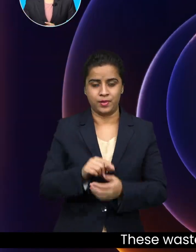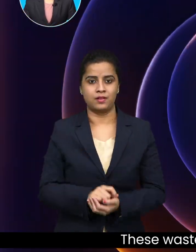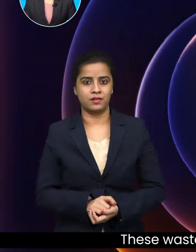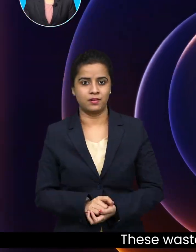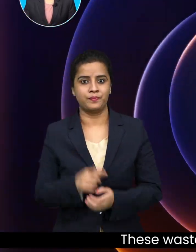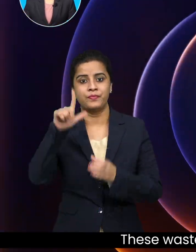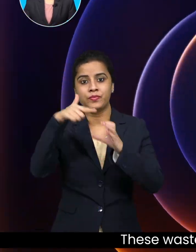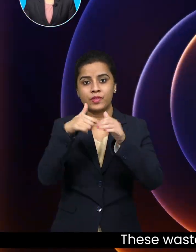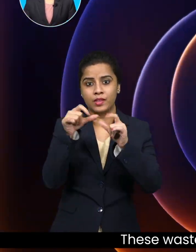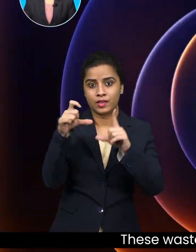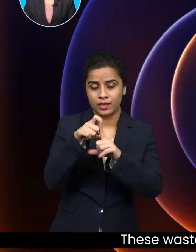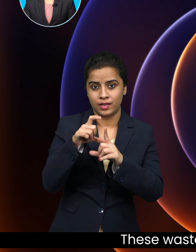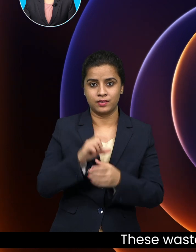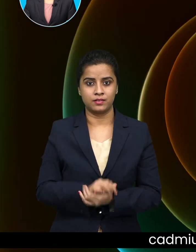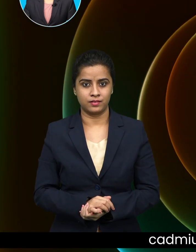lead,